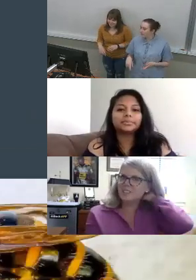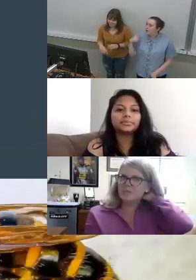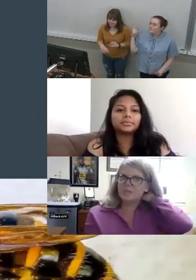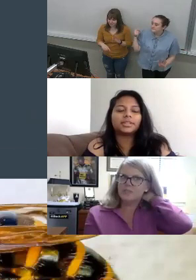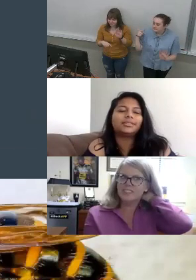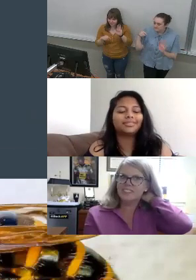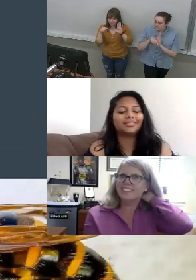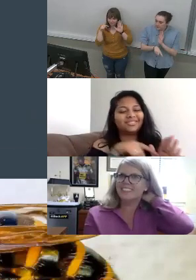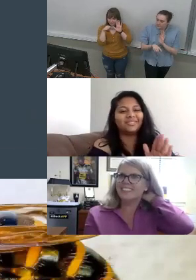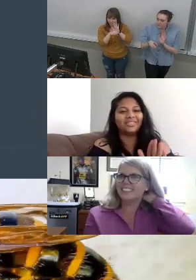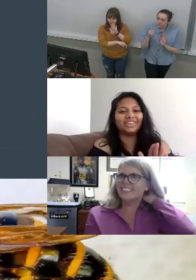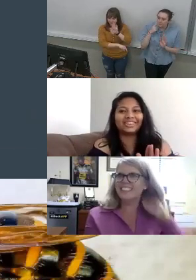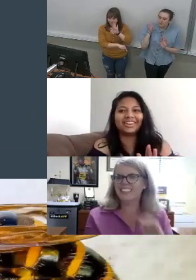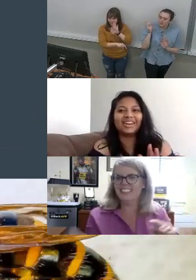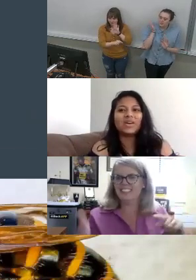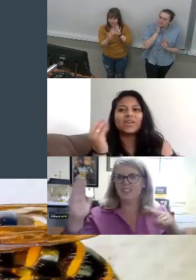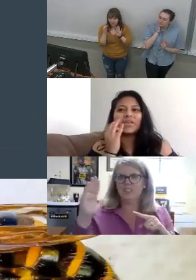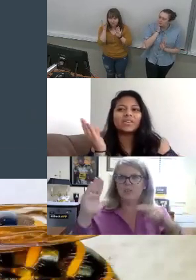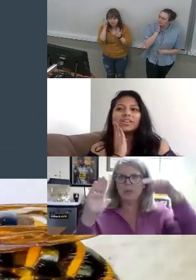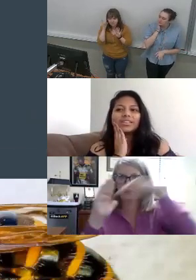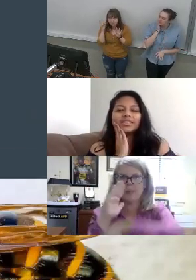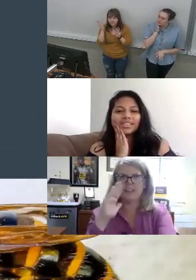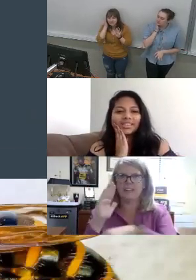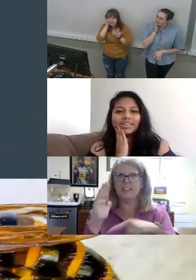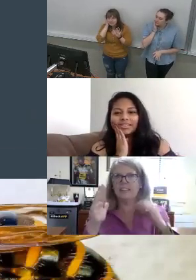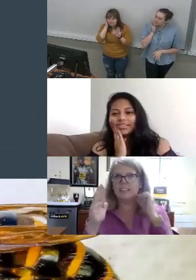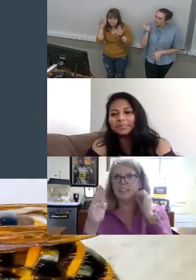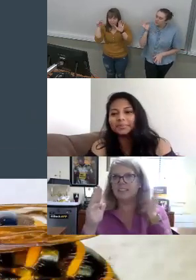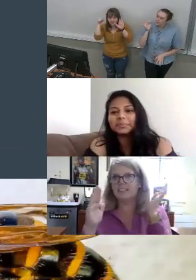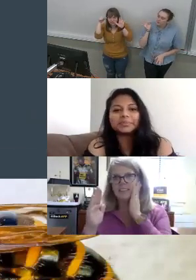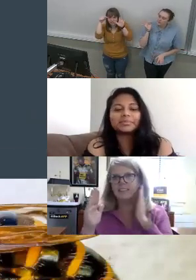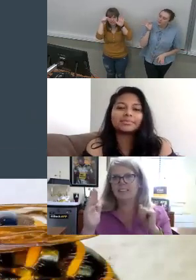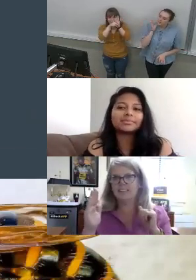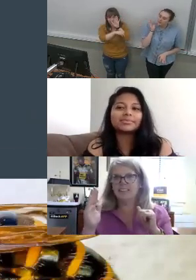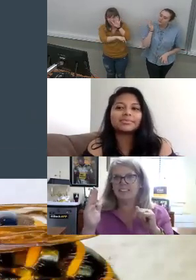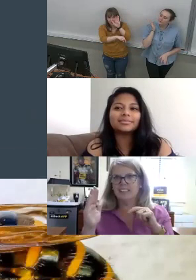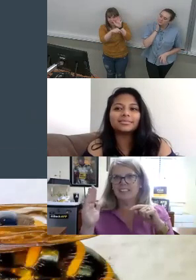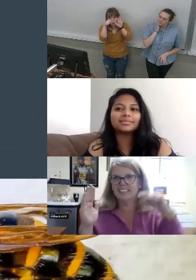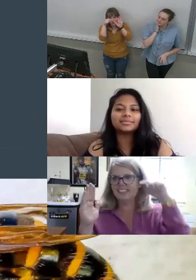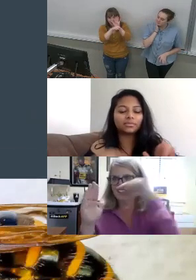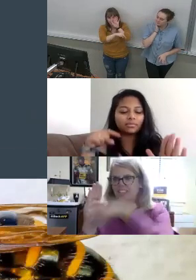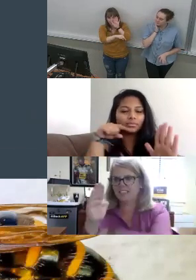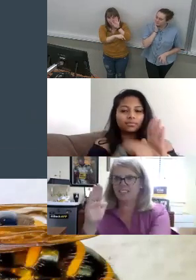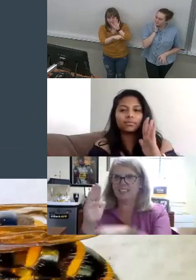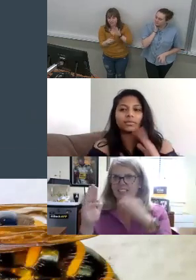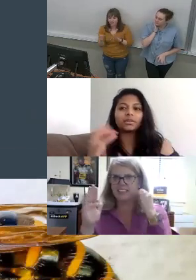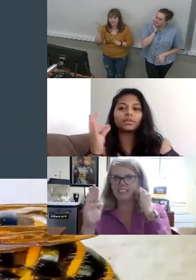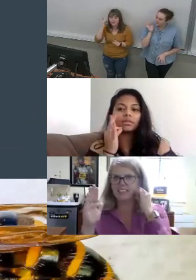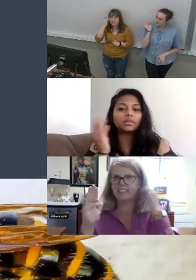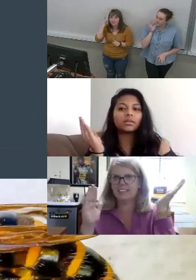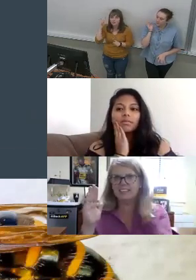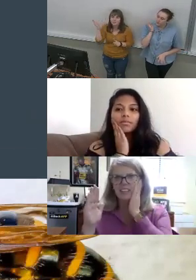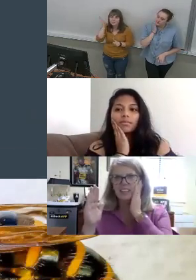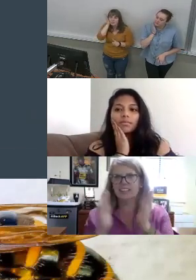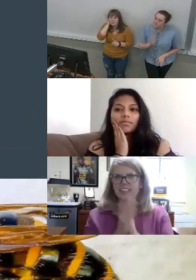Perfect. Murder hornet. So it's Murder. like it's kill or murder, and